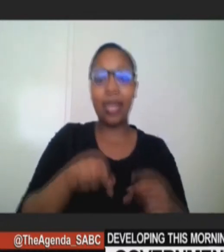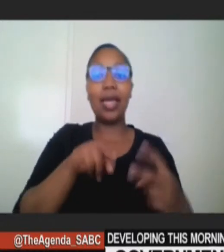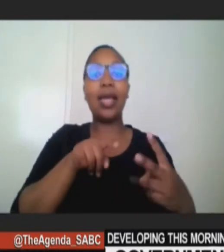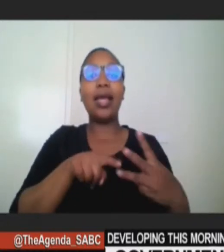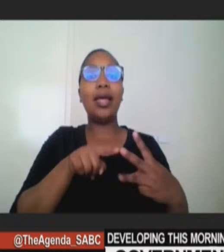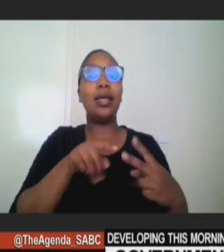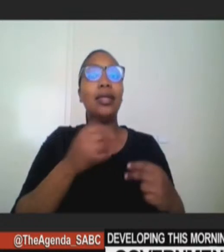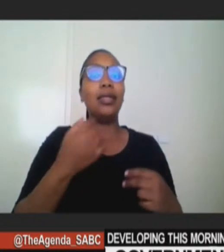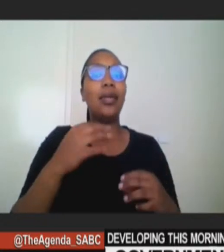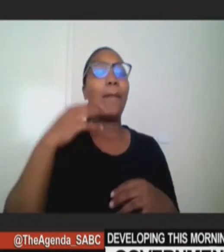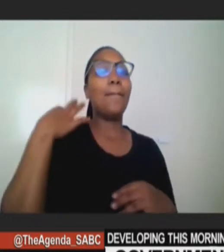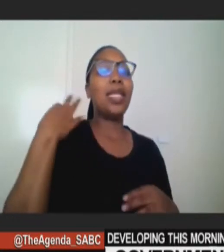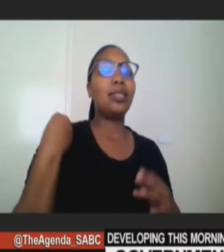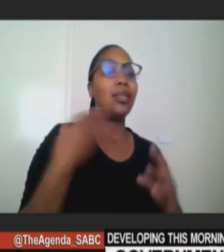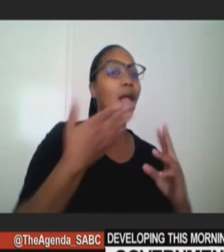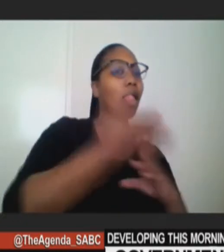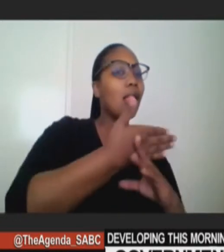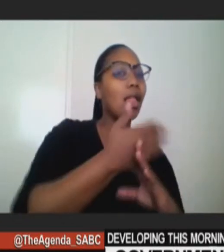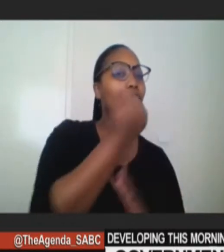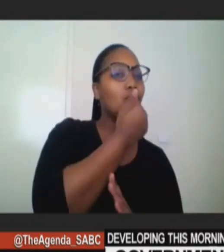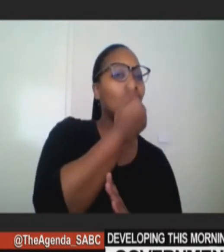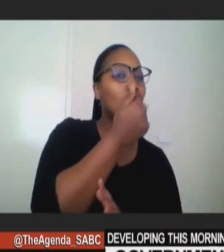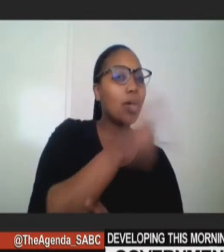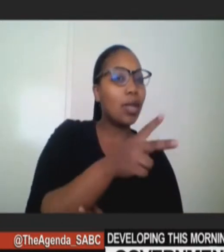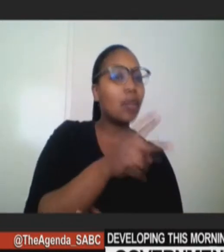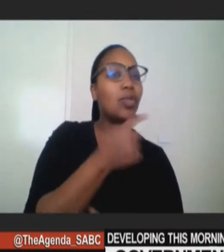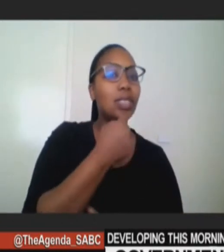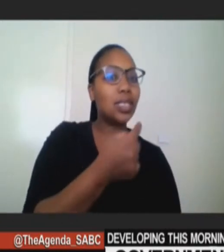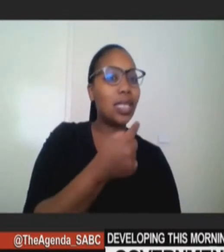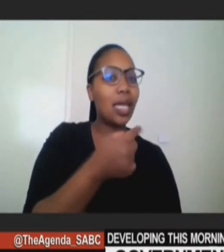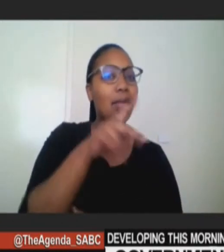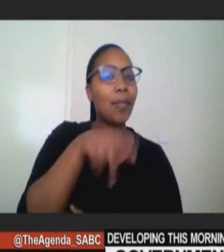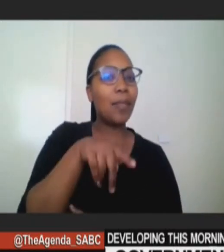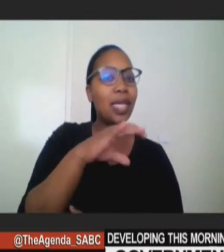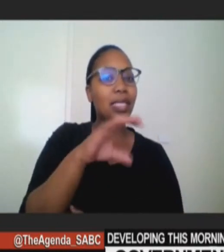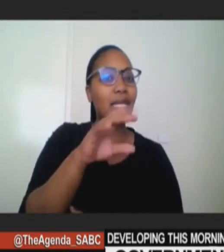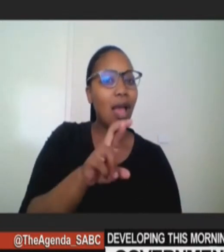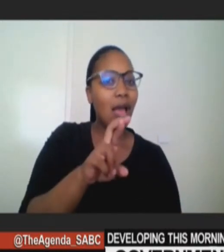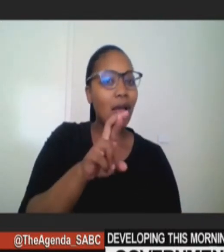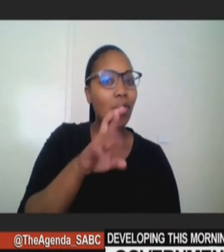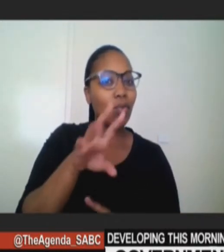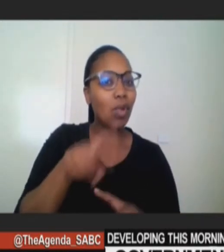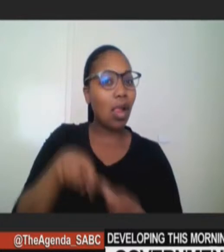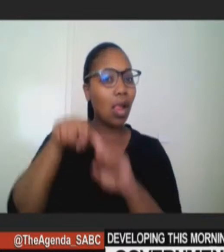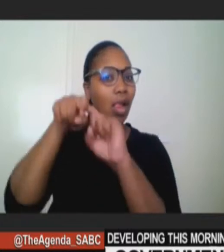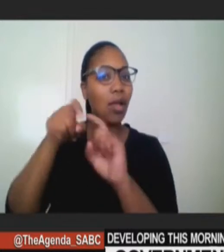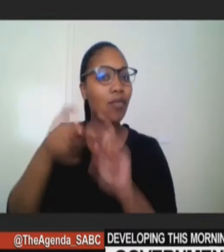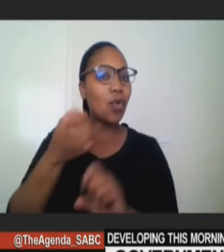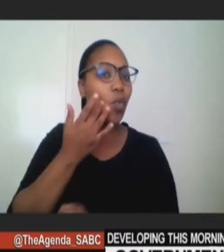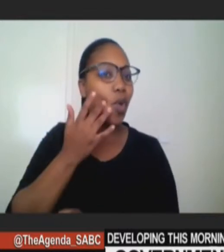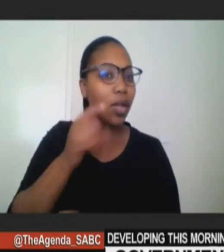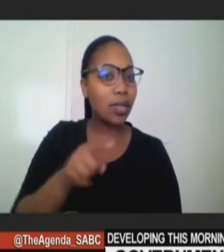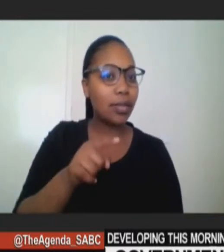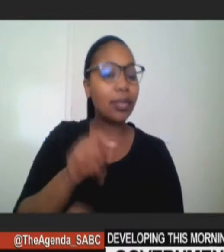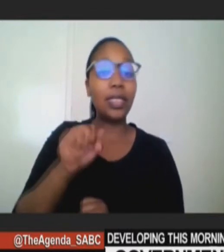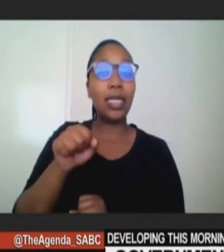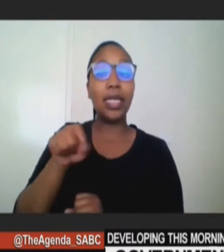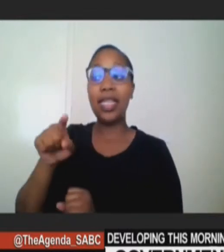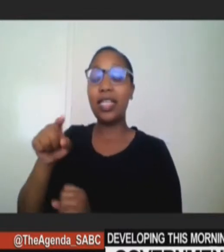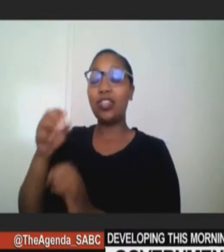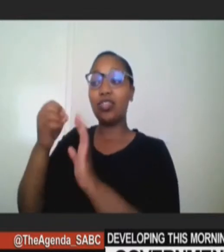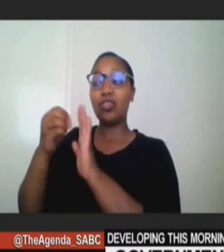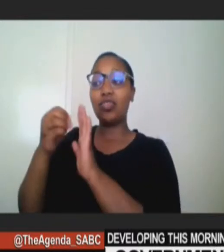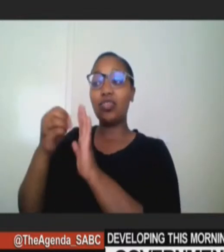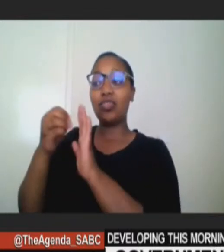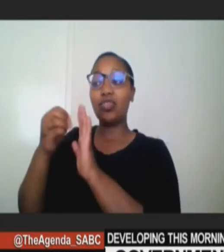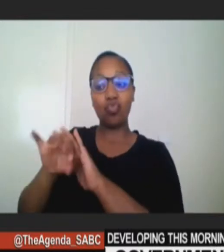can you just repeat that one? It says PCR will be abandoned from when? Yes, according to this journalist, the PCR test